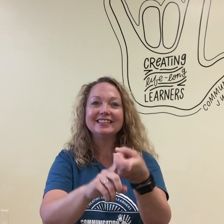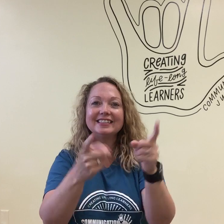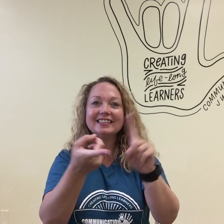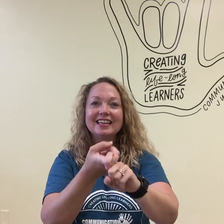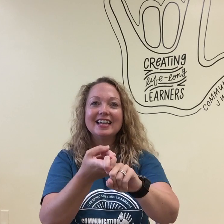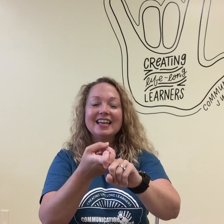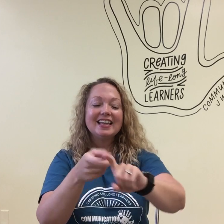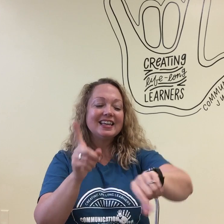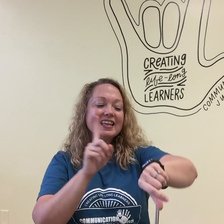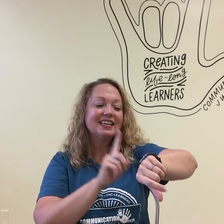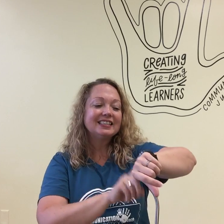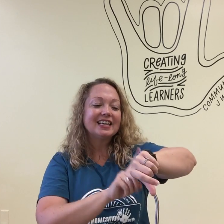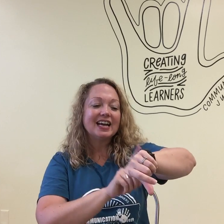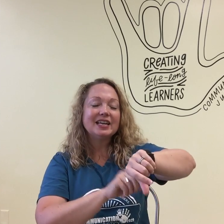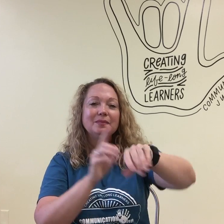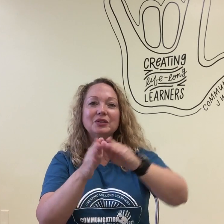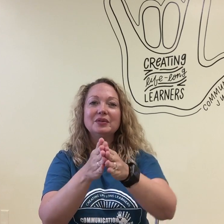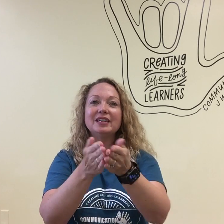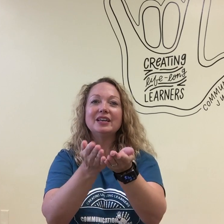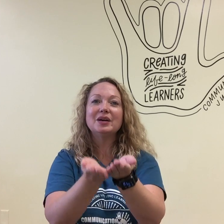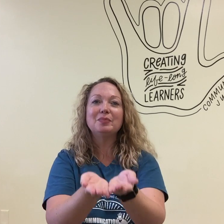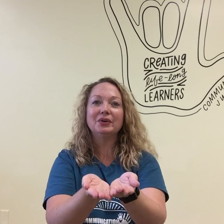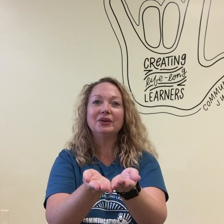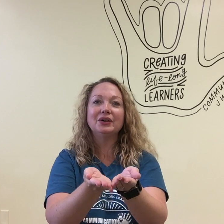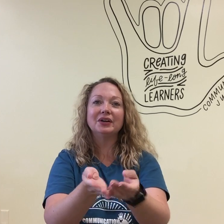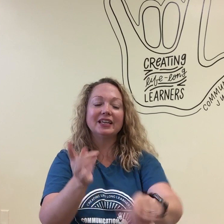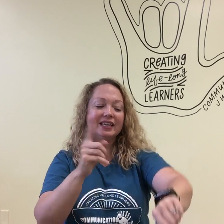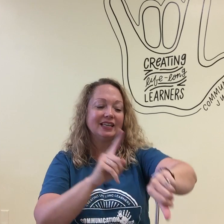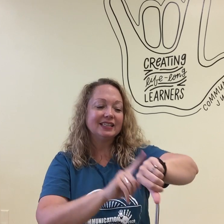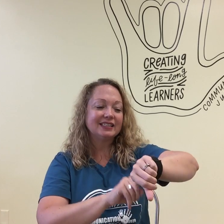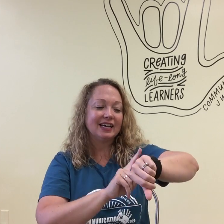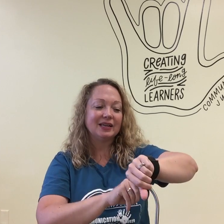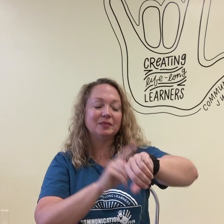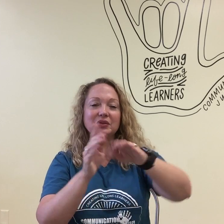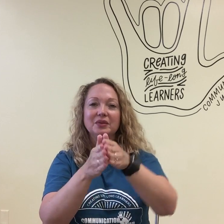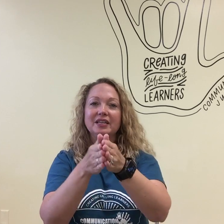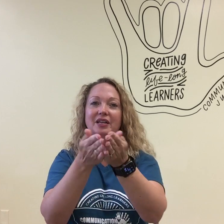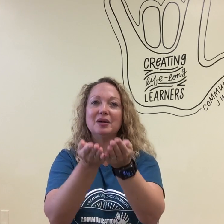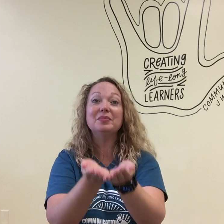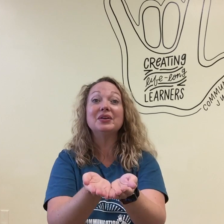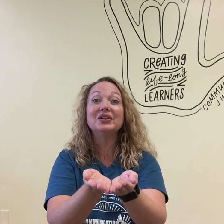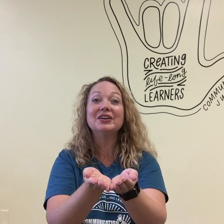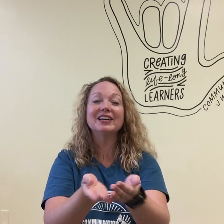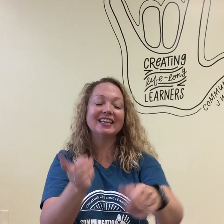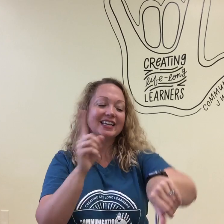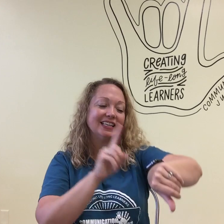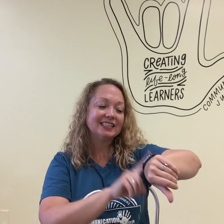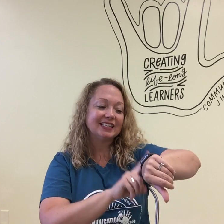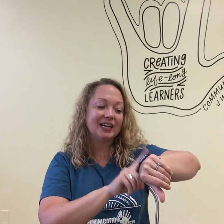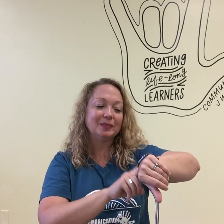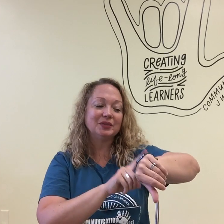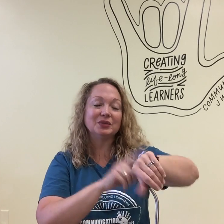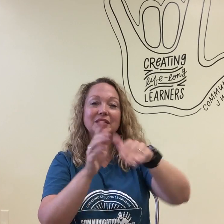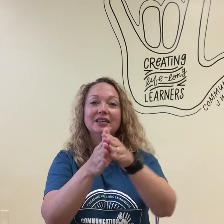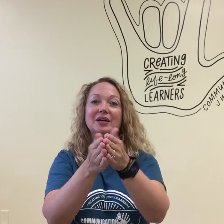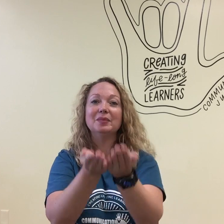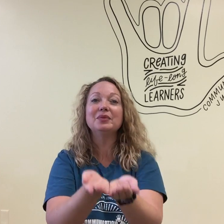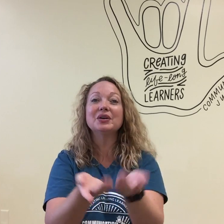friends. It is time to read a book. It is time to read a book. It is time to read a book